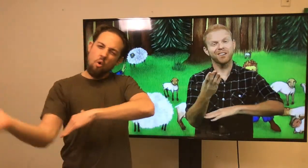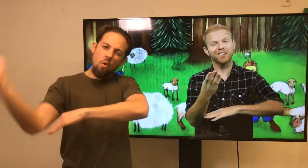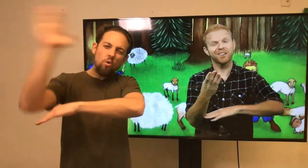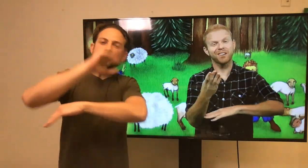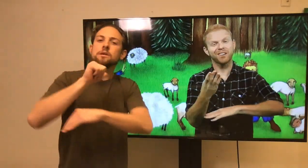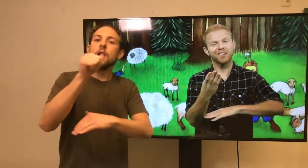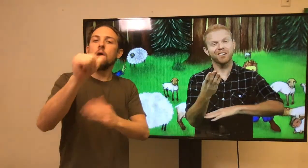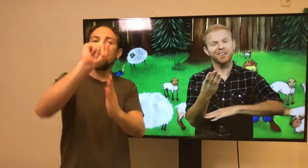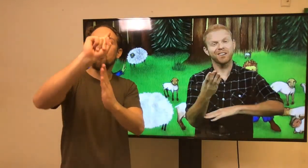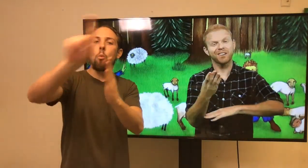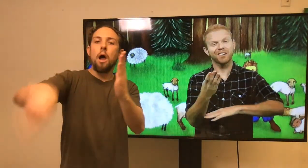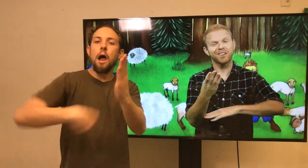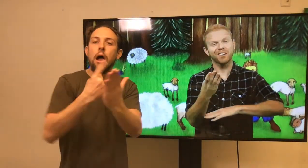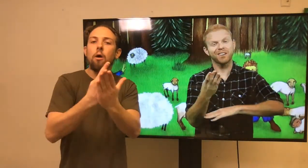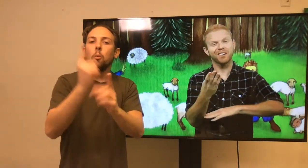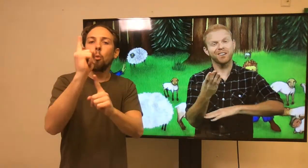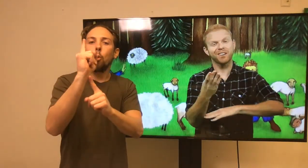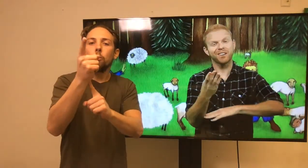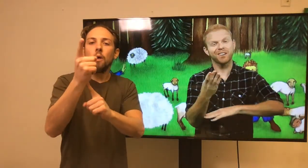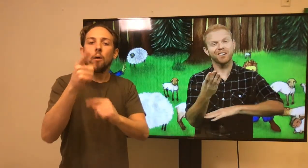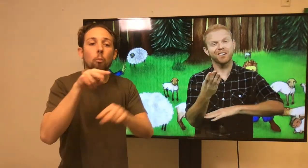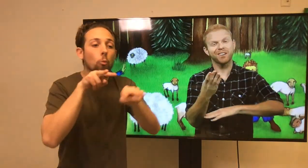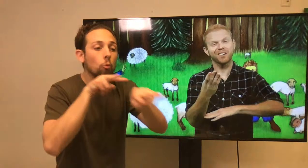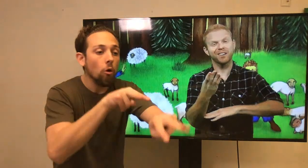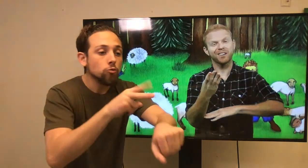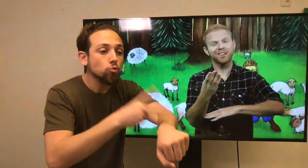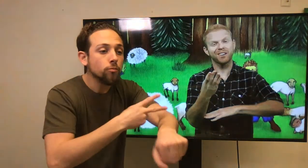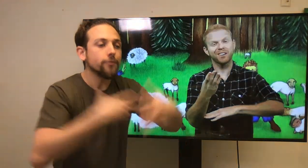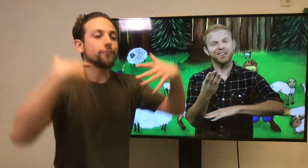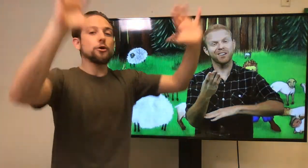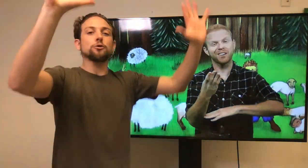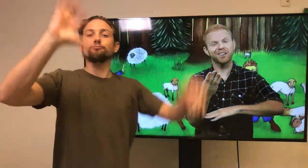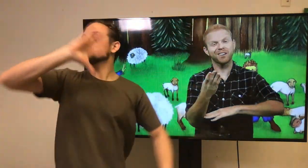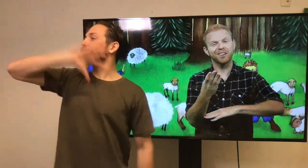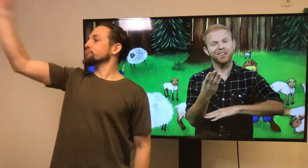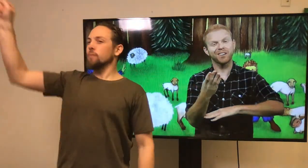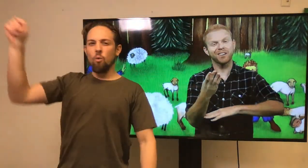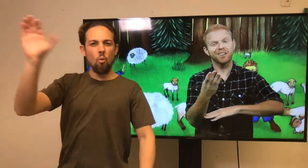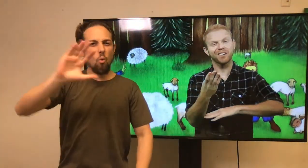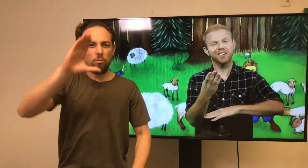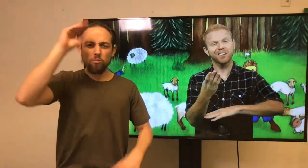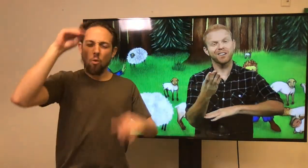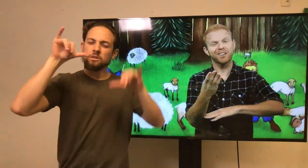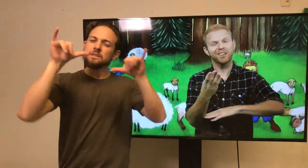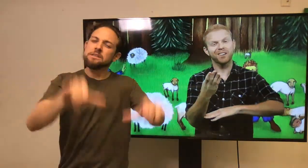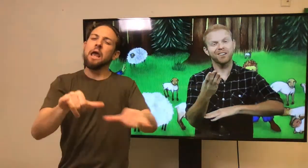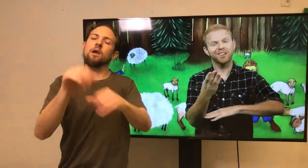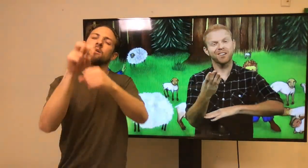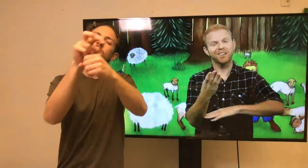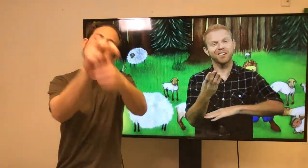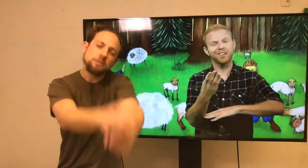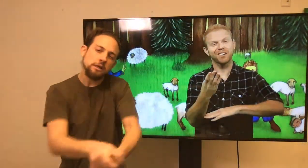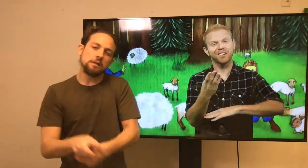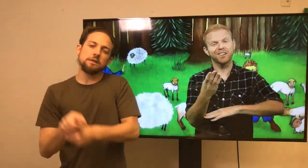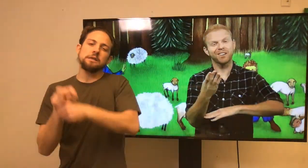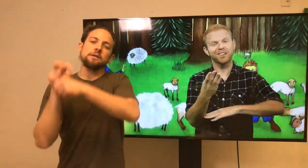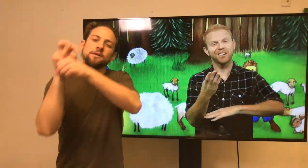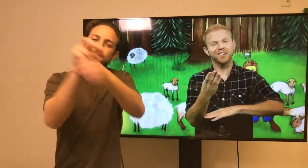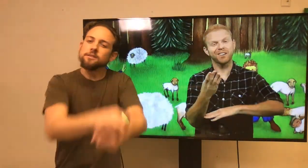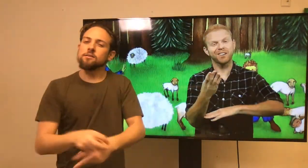He's showing that the boy worked not just an hour or a few minutes watching the sheep and then heading back home. No, that he stayed